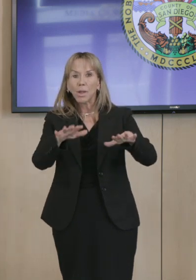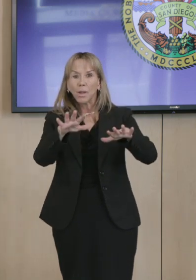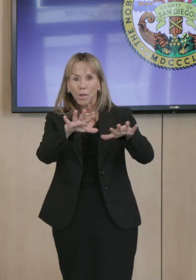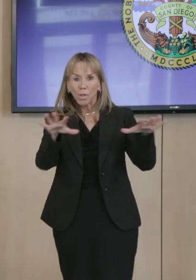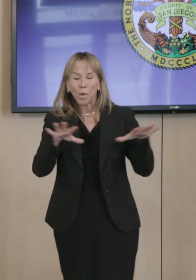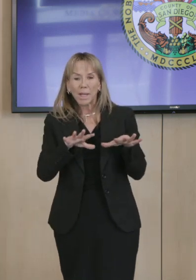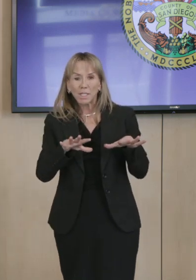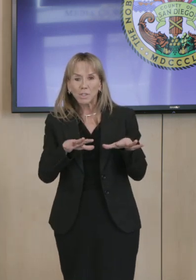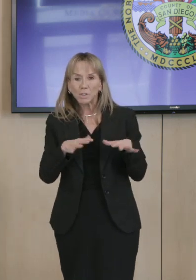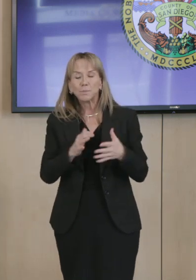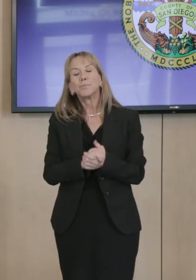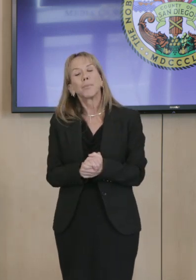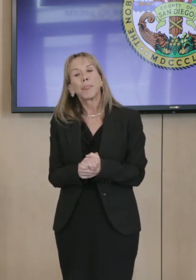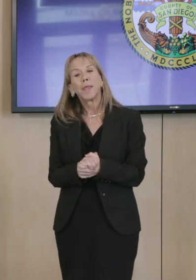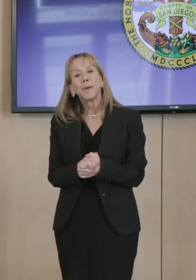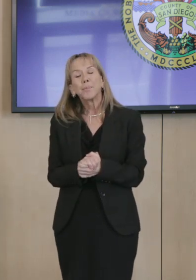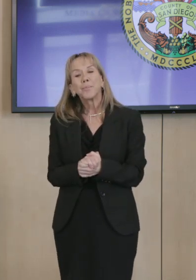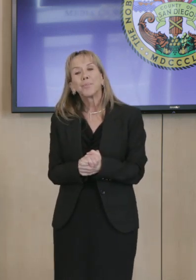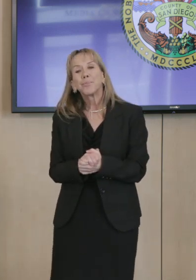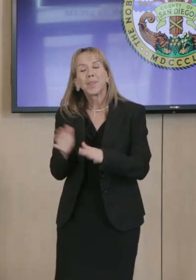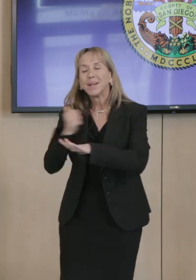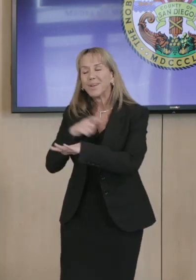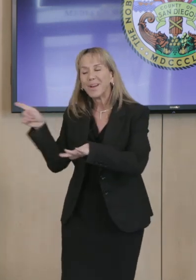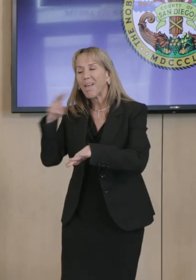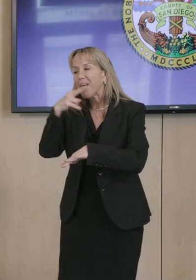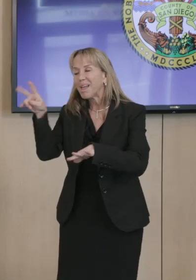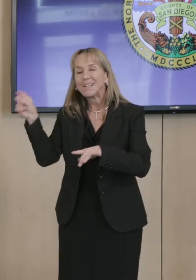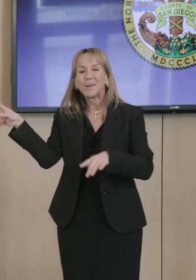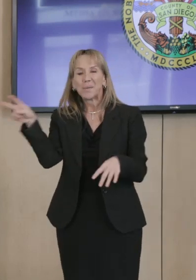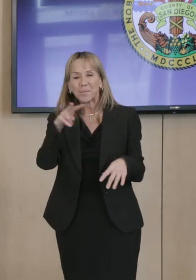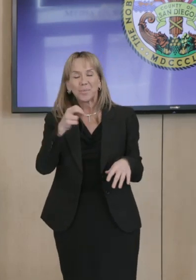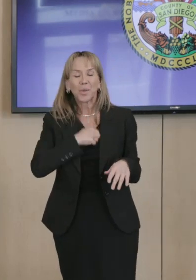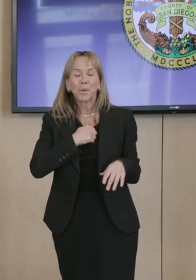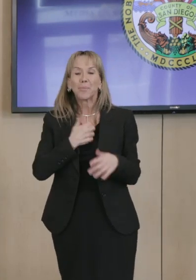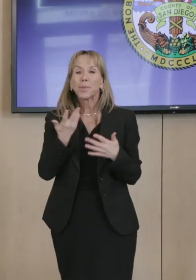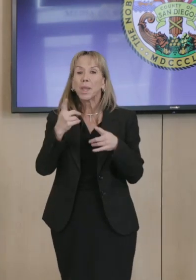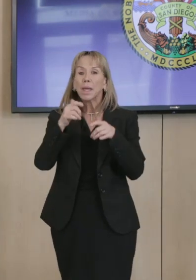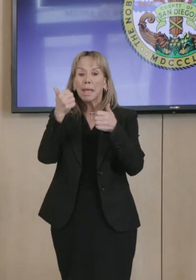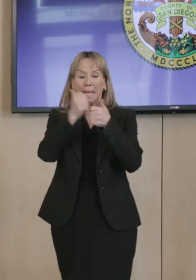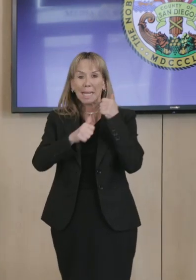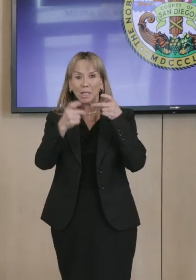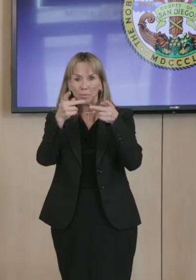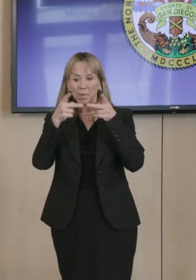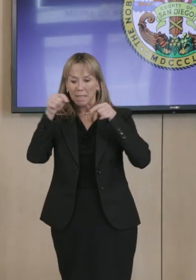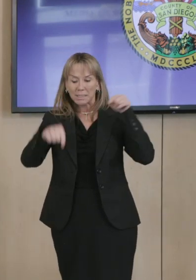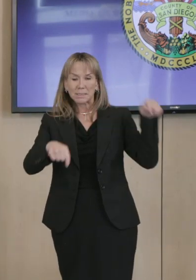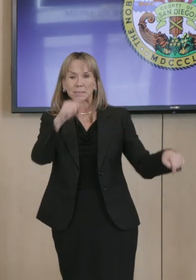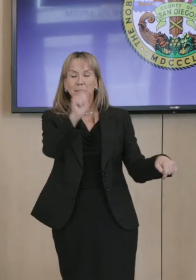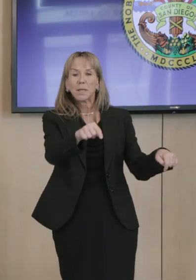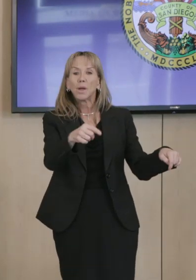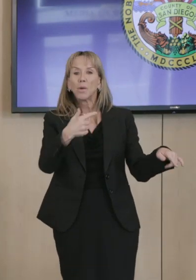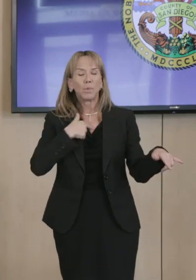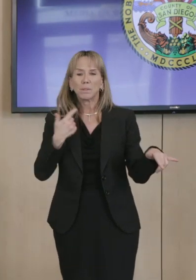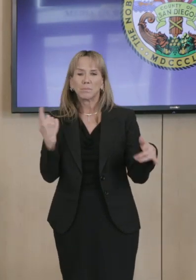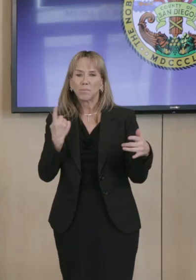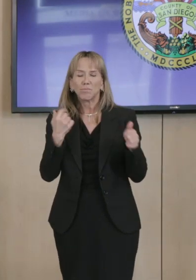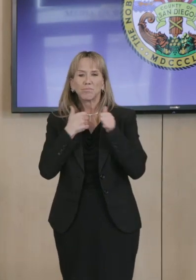I'm going back over here, the questions are asked that way. For each of these locations, our standard procedure is to send